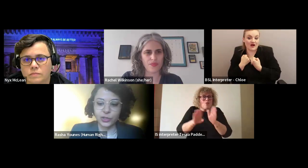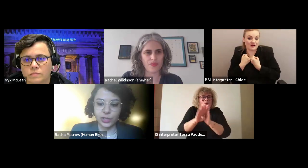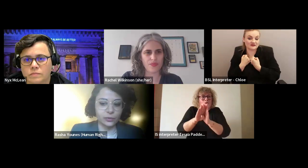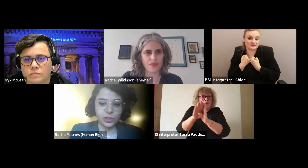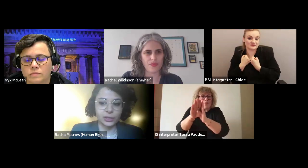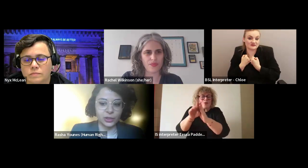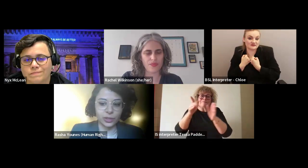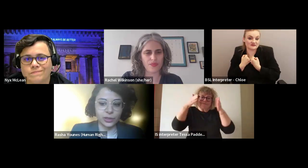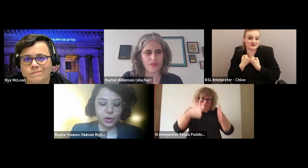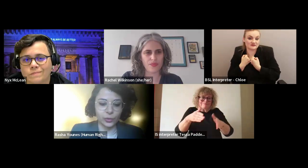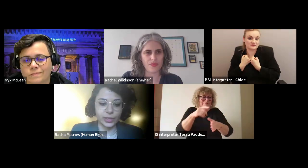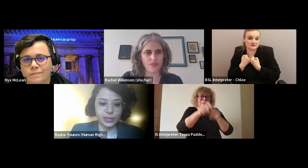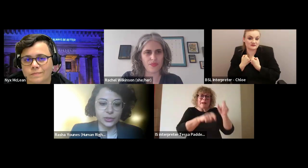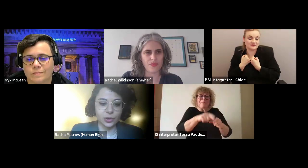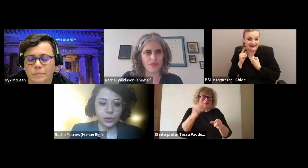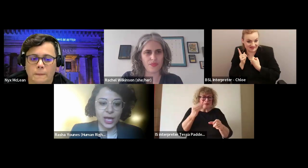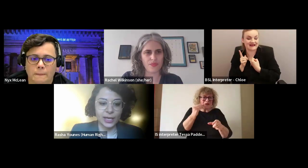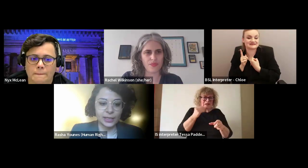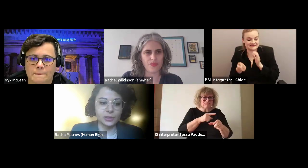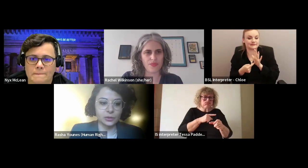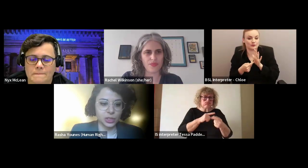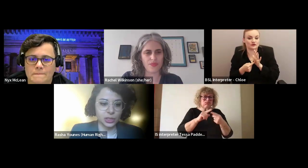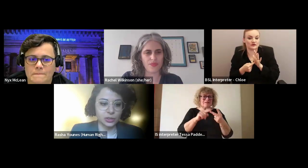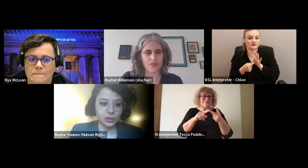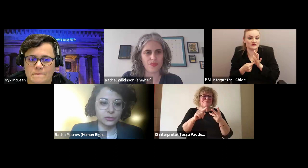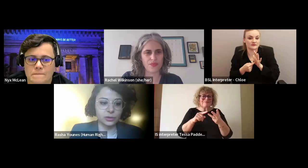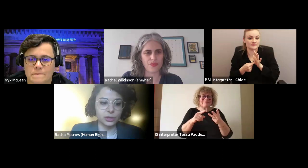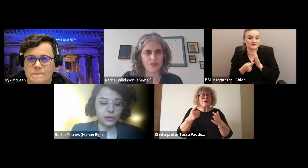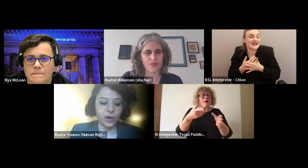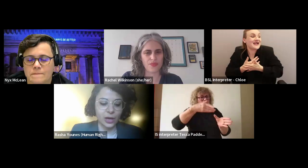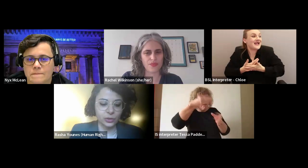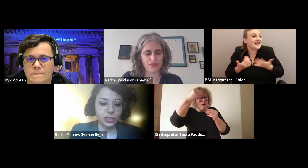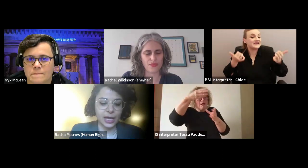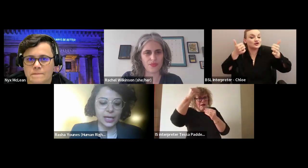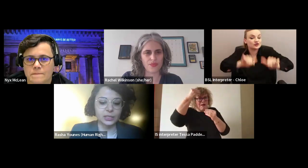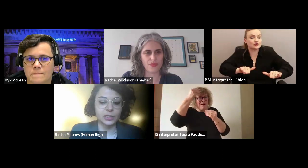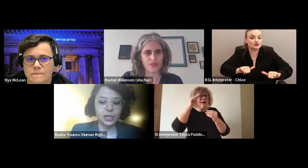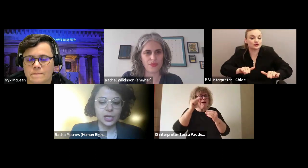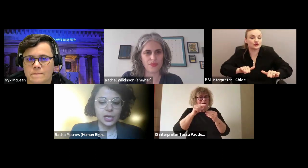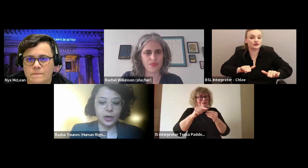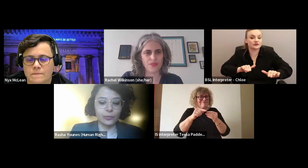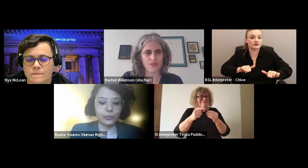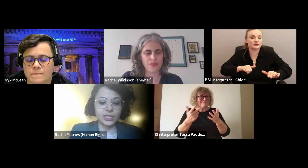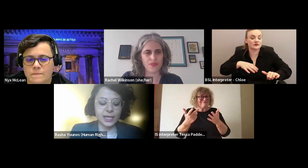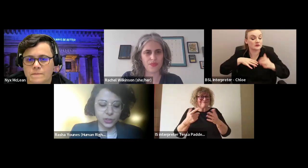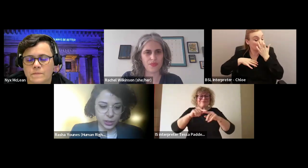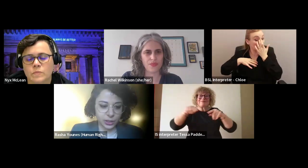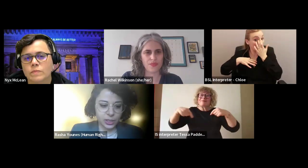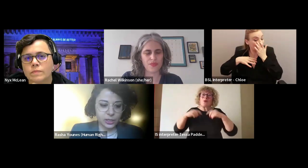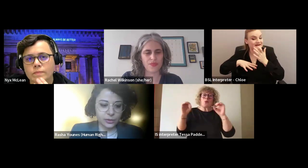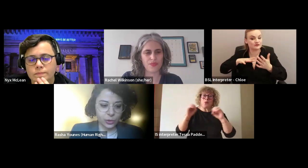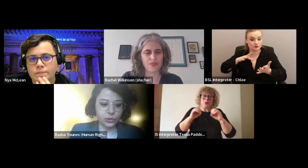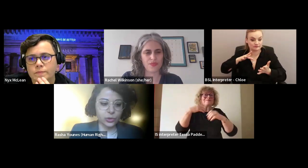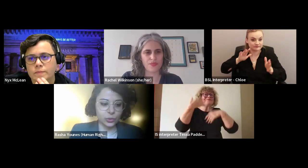the mantra that we should lead with always. So any solution should ground and